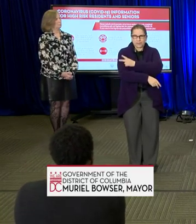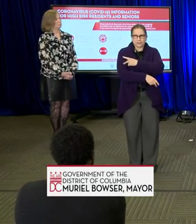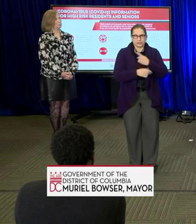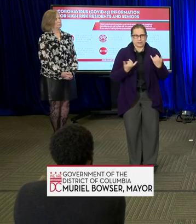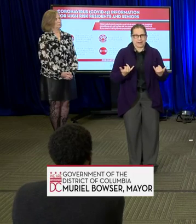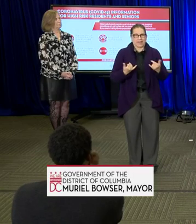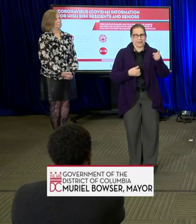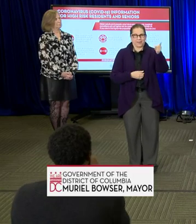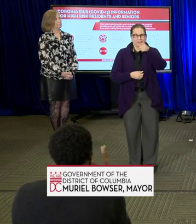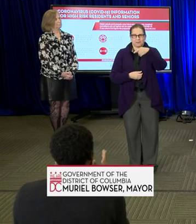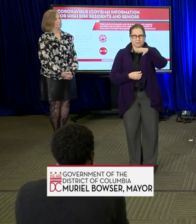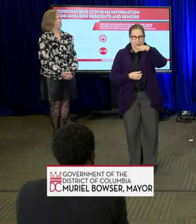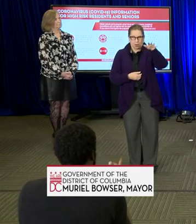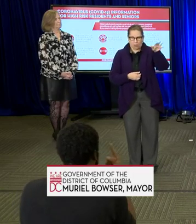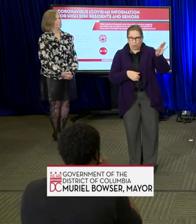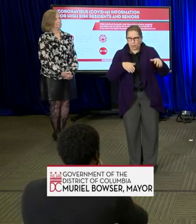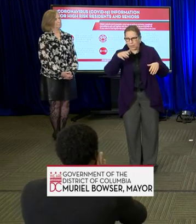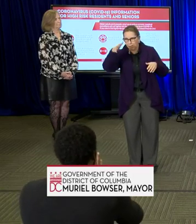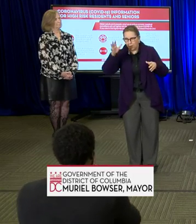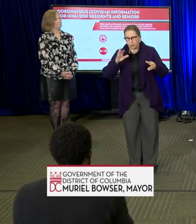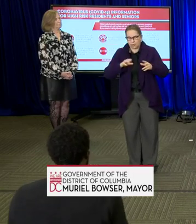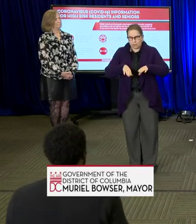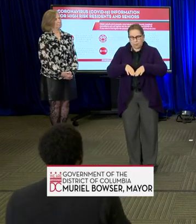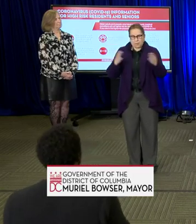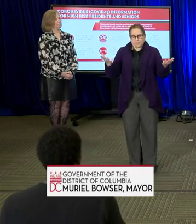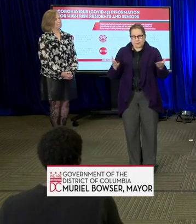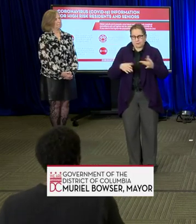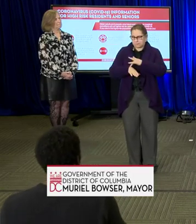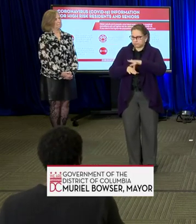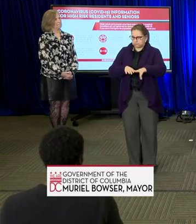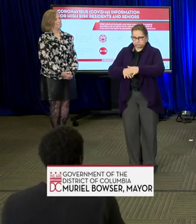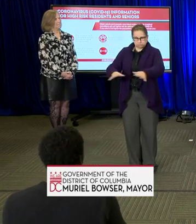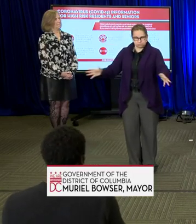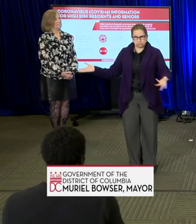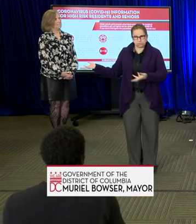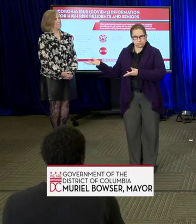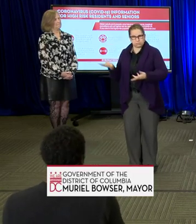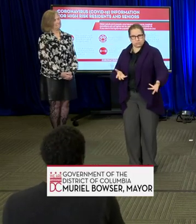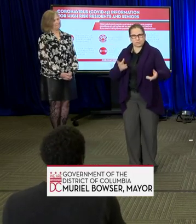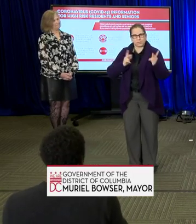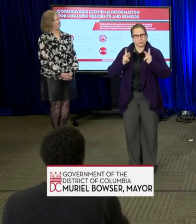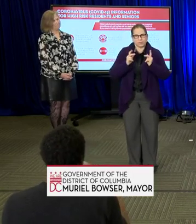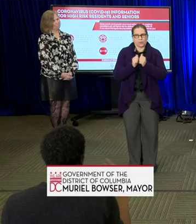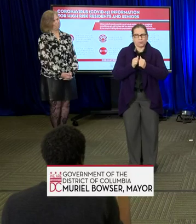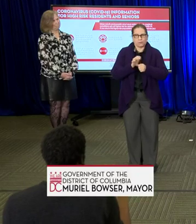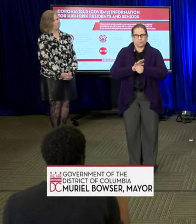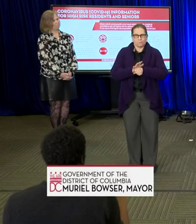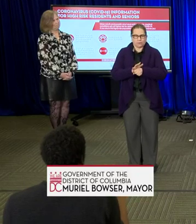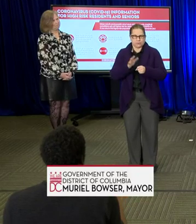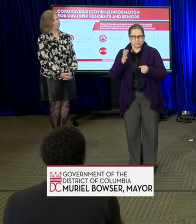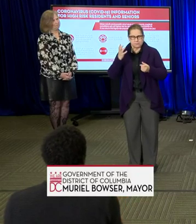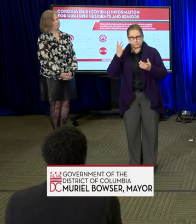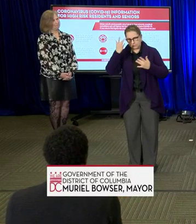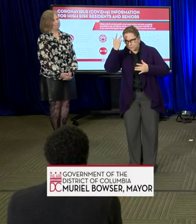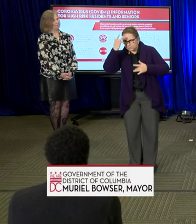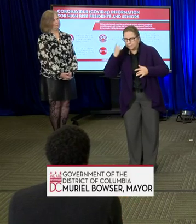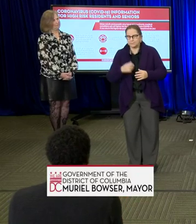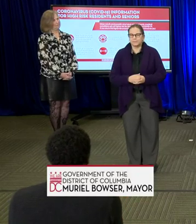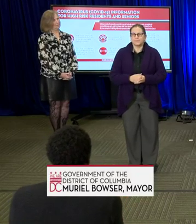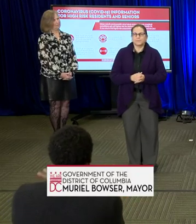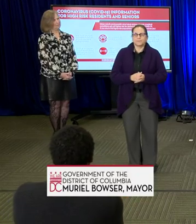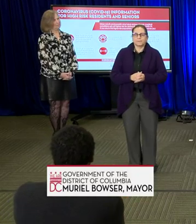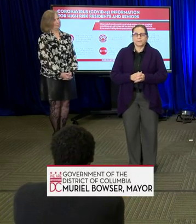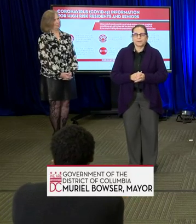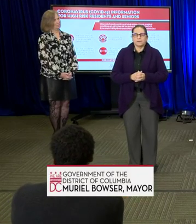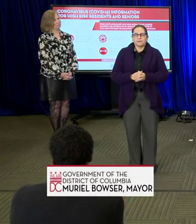medical surge. The second line of effort is expanding space in existing hospitals using a combination of